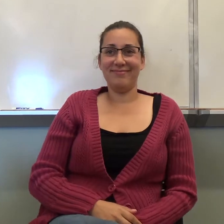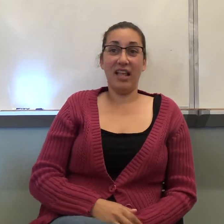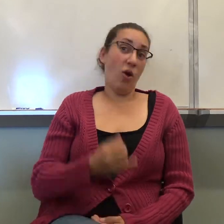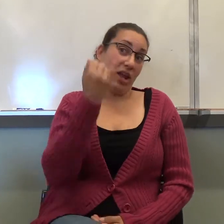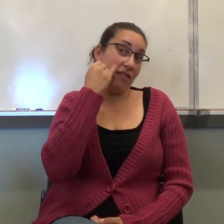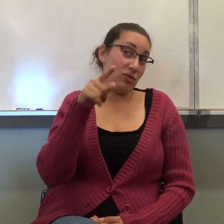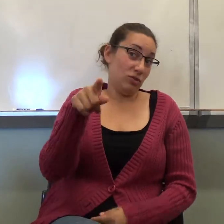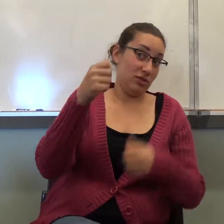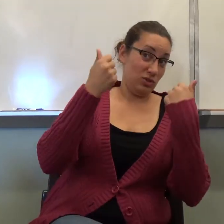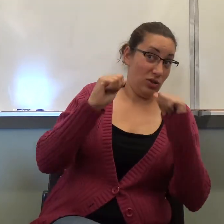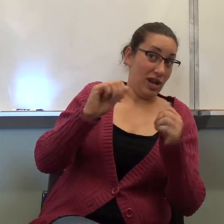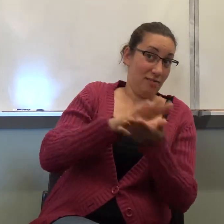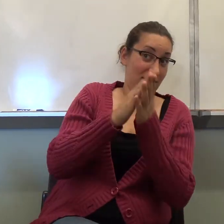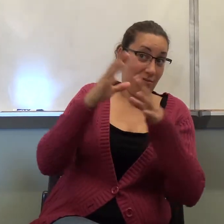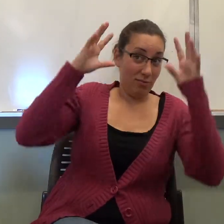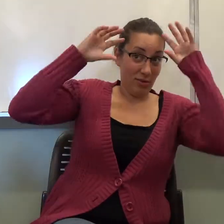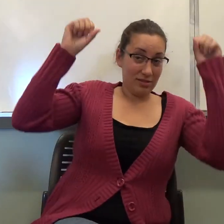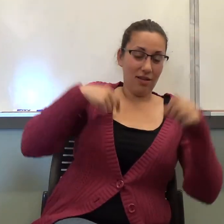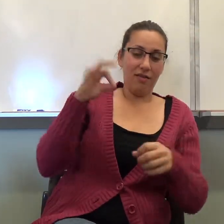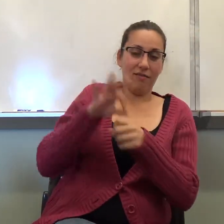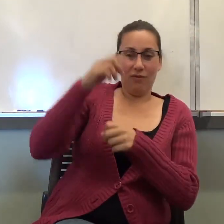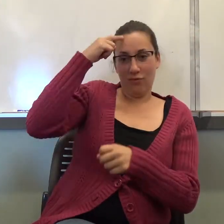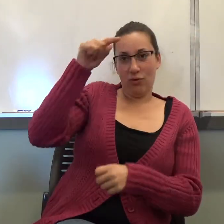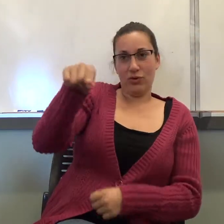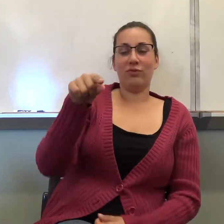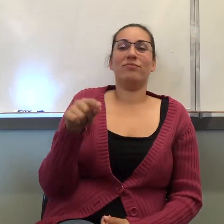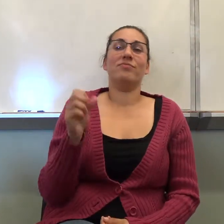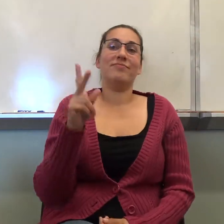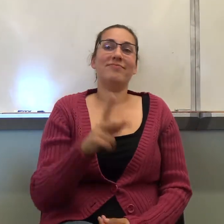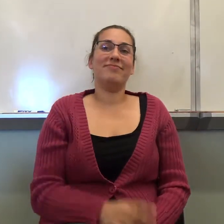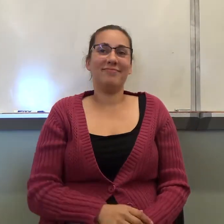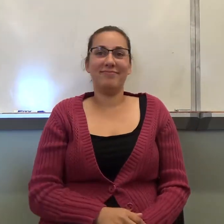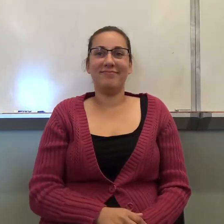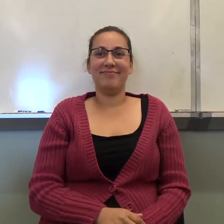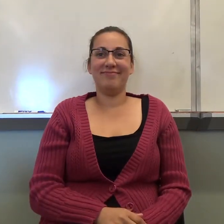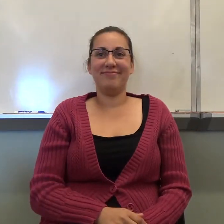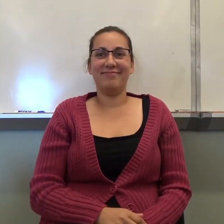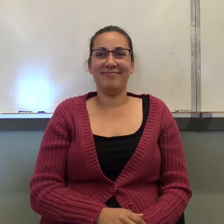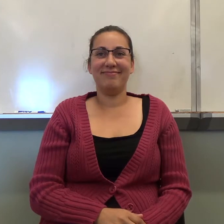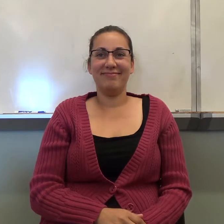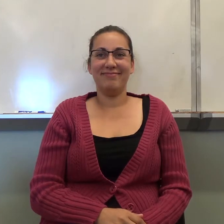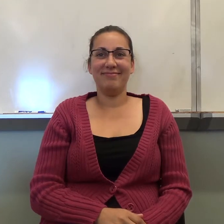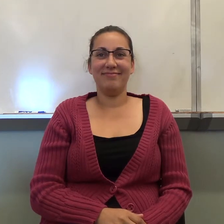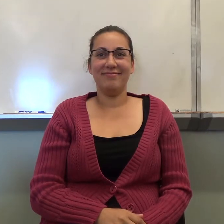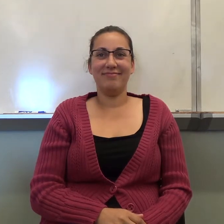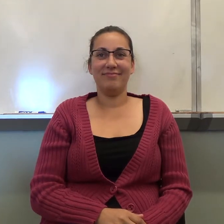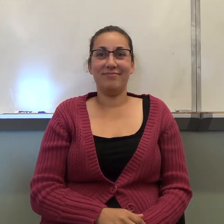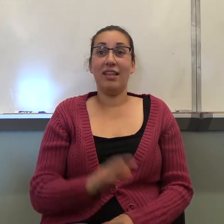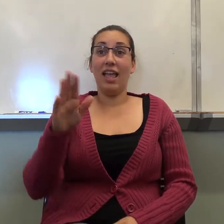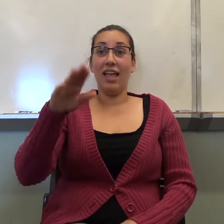and that number is called a coefficient. This is algebra terminology,